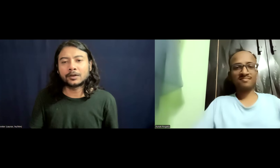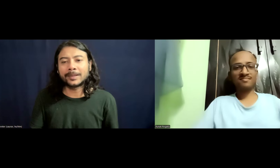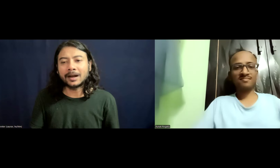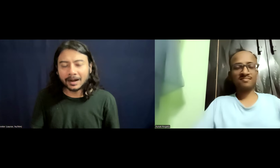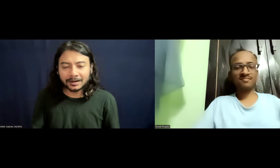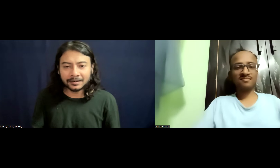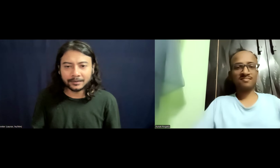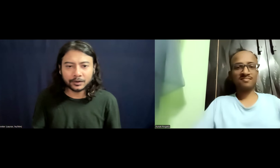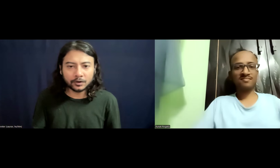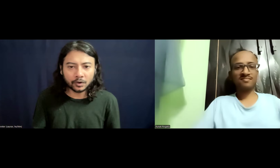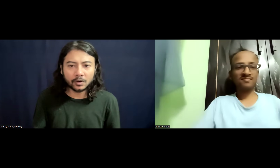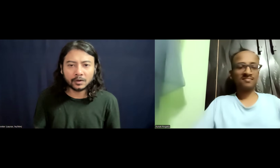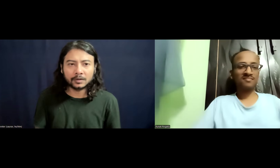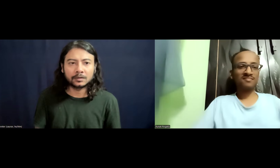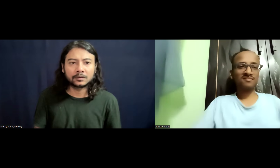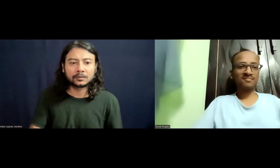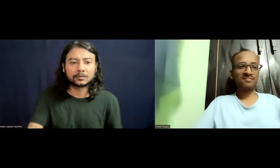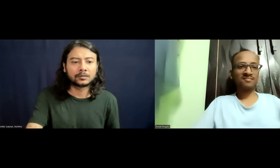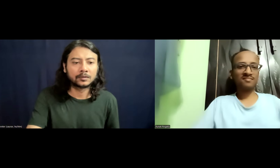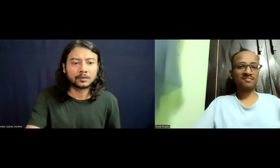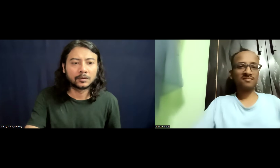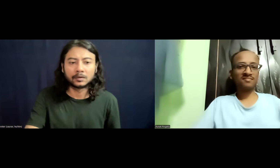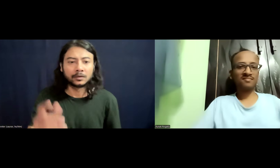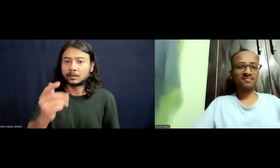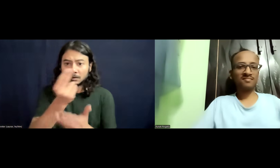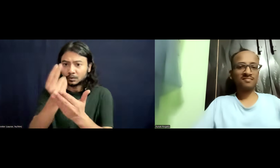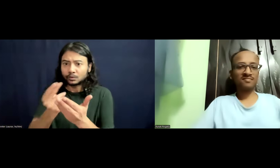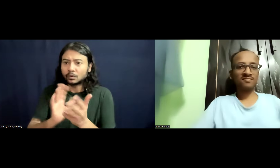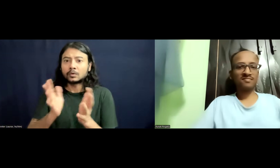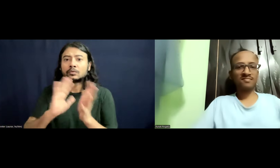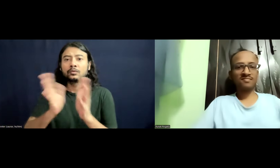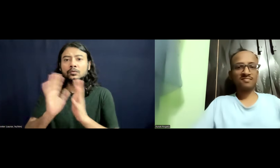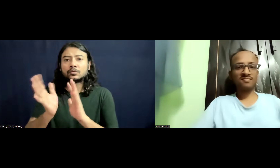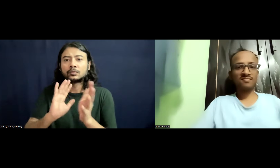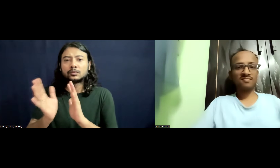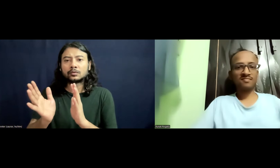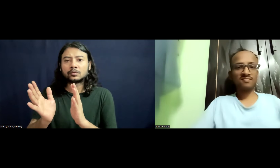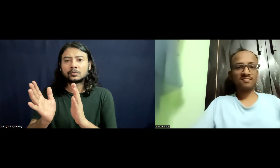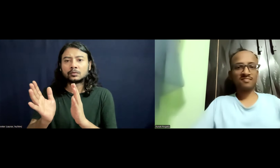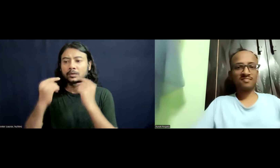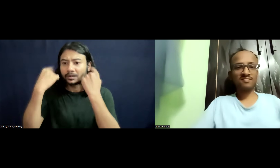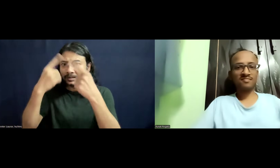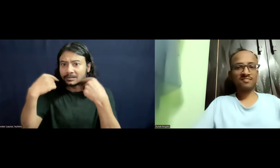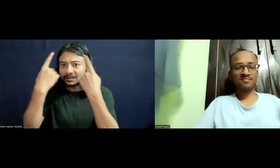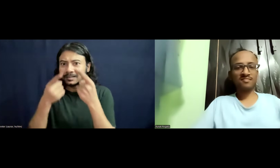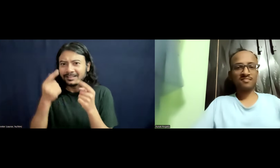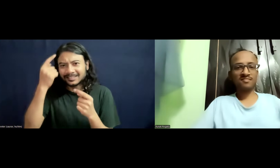Are we going to make art? Are we going to draw? No, no, no. We are going to sign the story pastime of Jagannath.